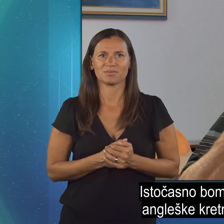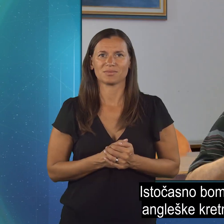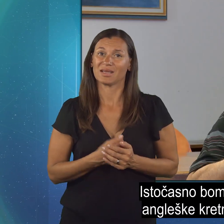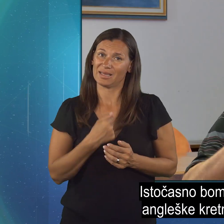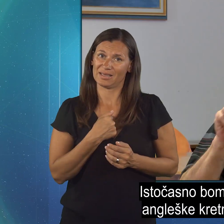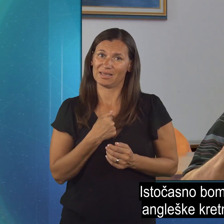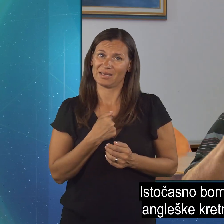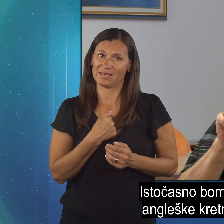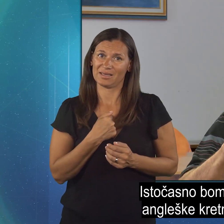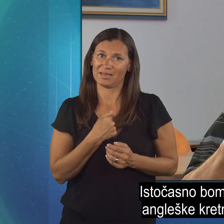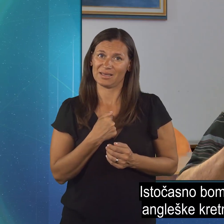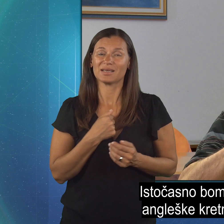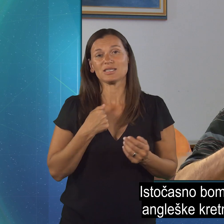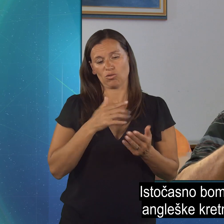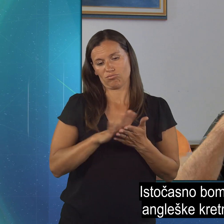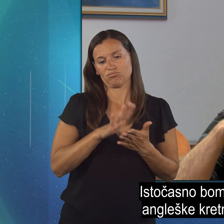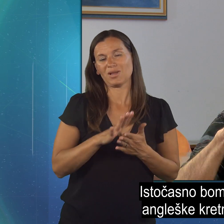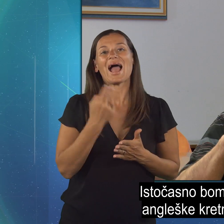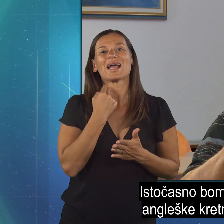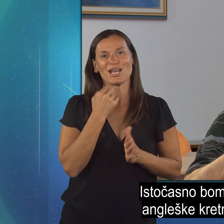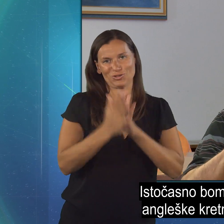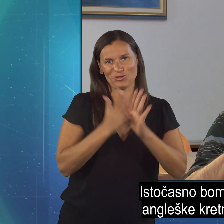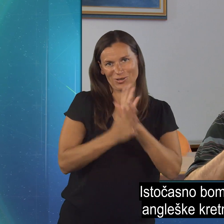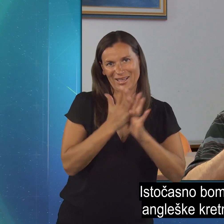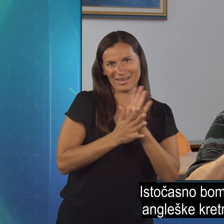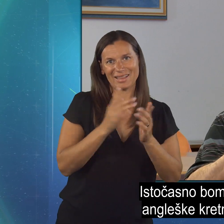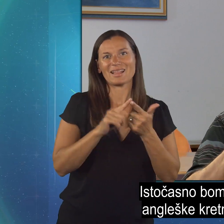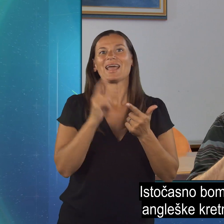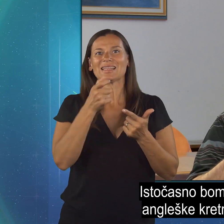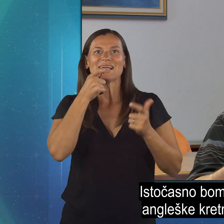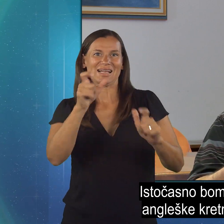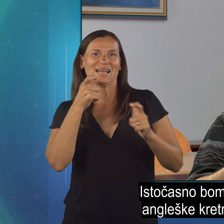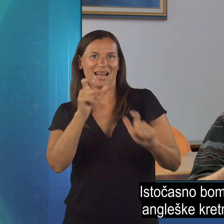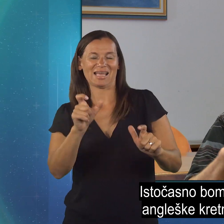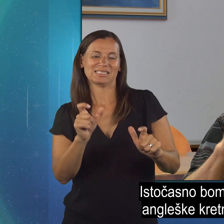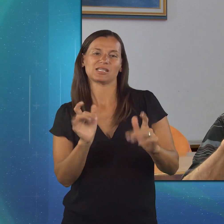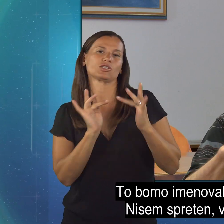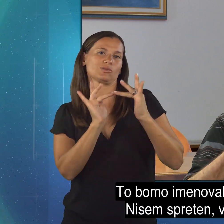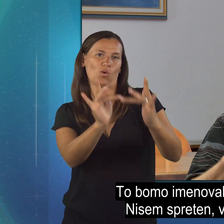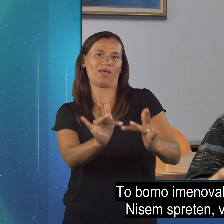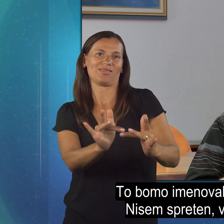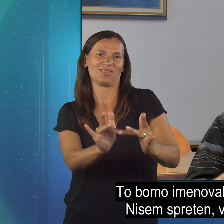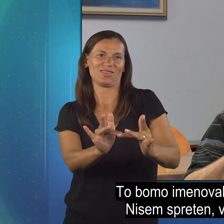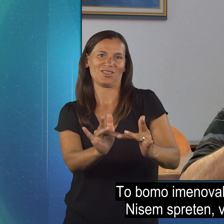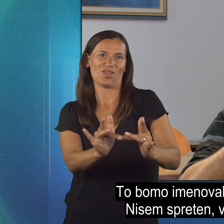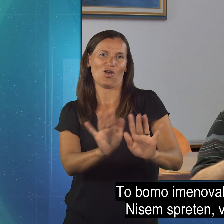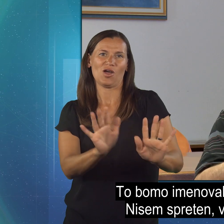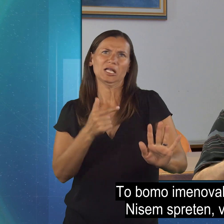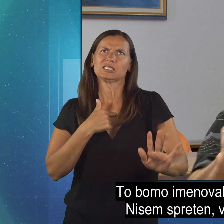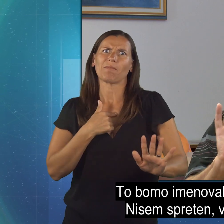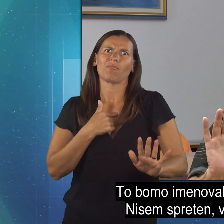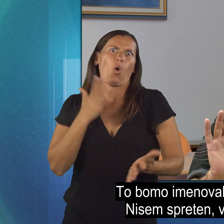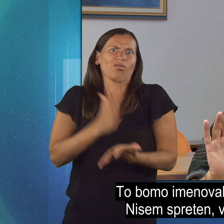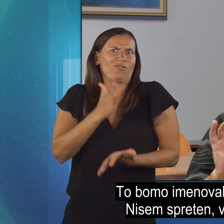Okay, I will use English signs and voice at the same time. We'll call SimCom. I'm